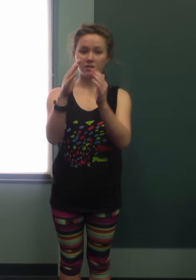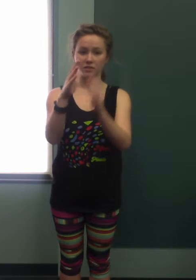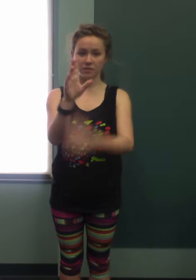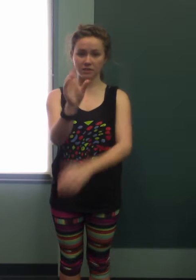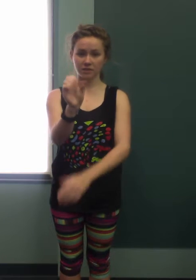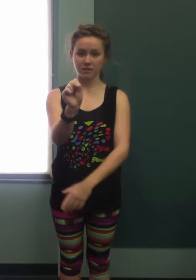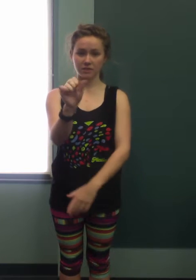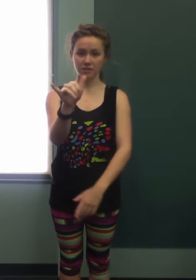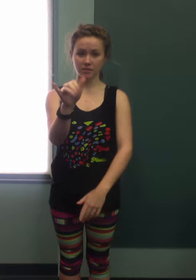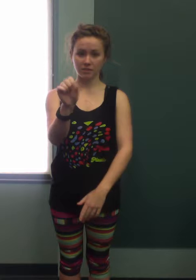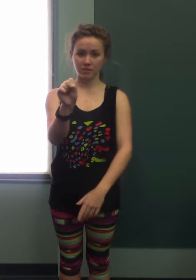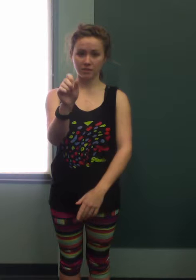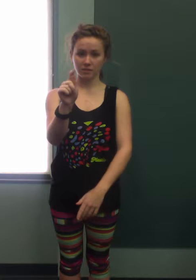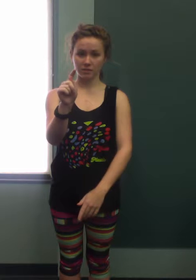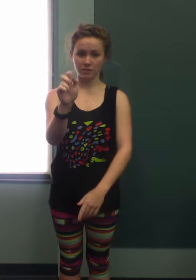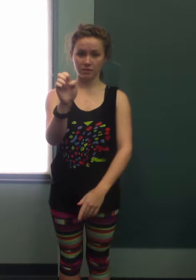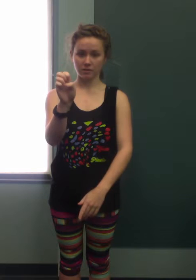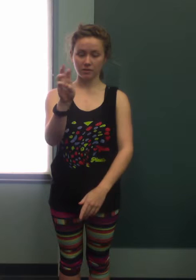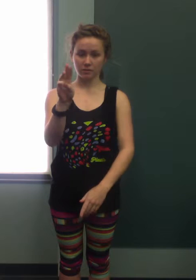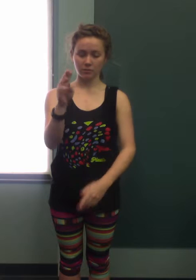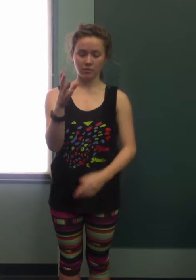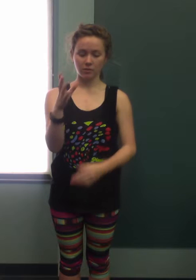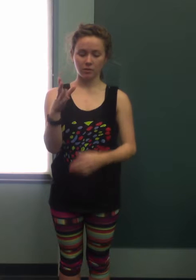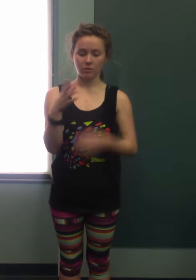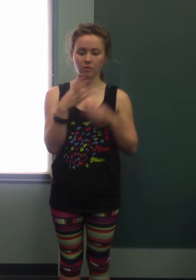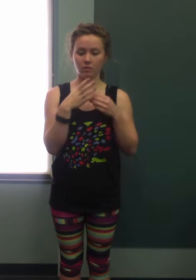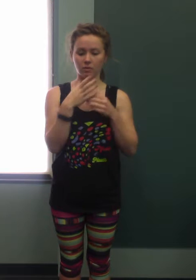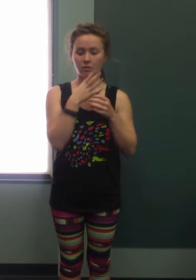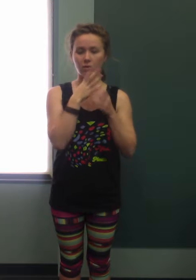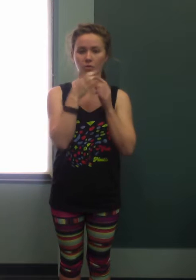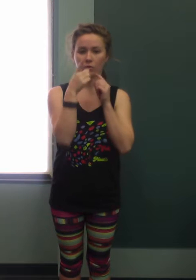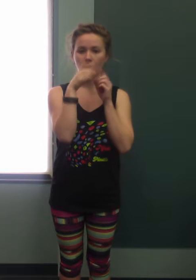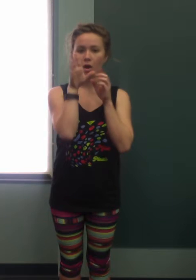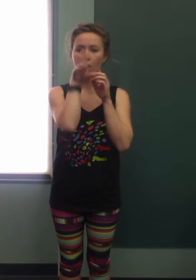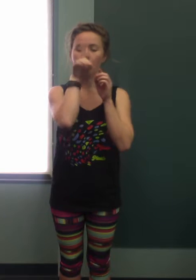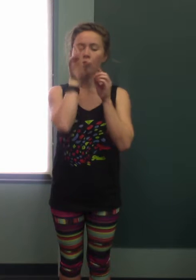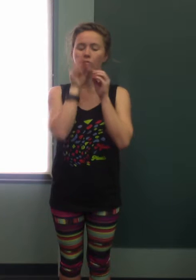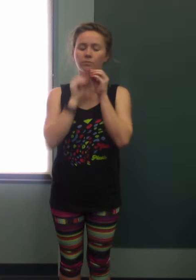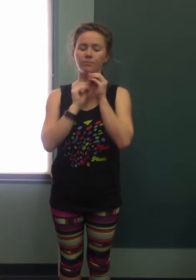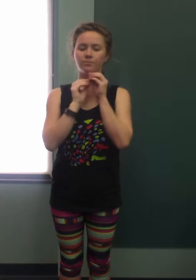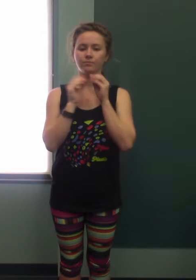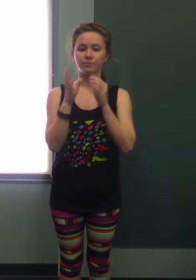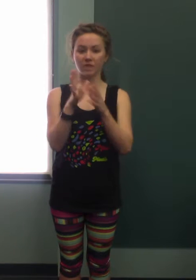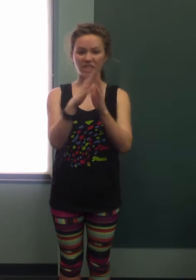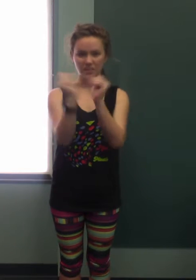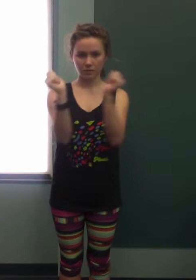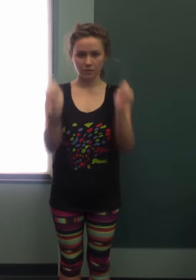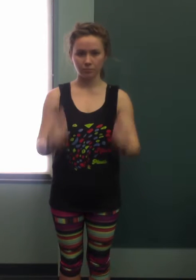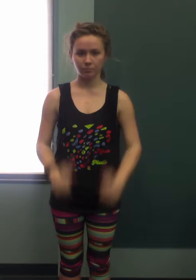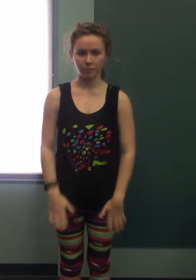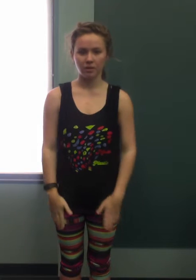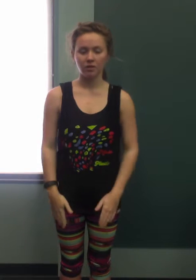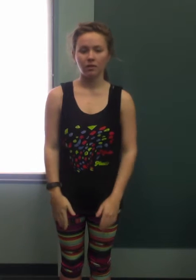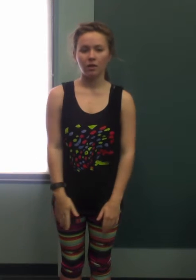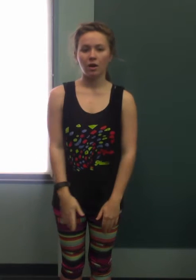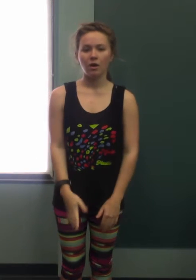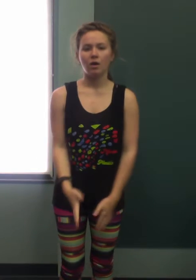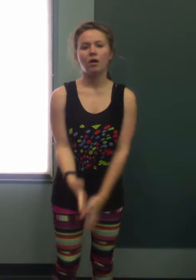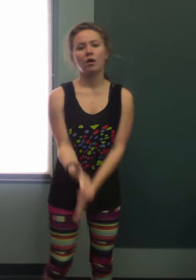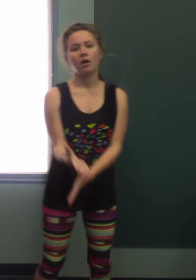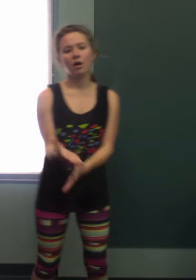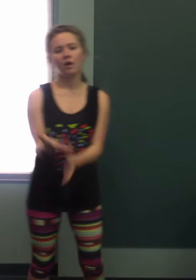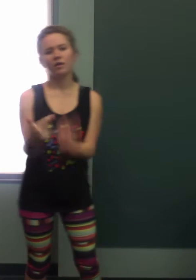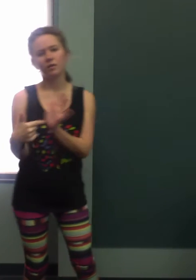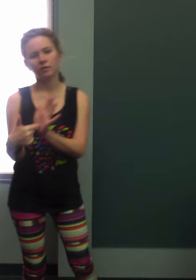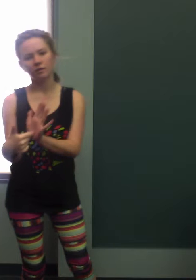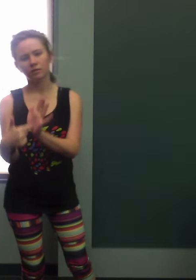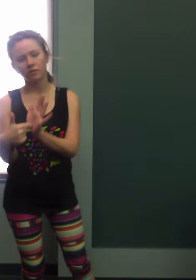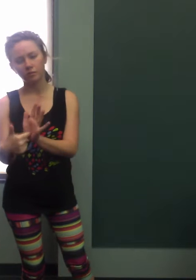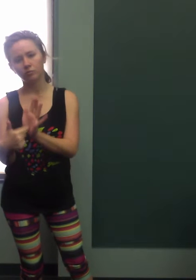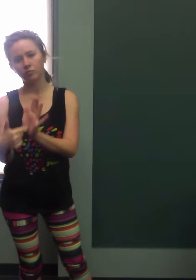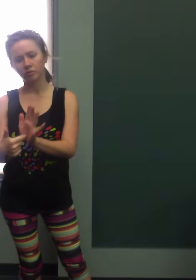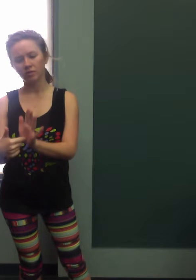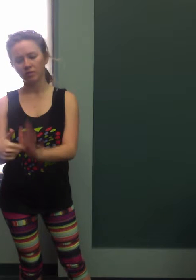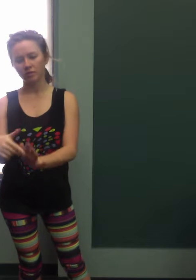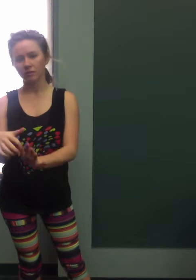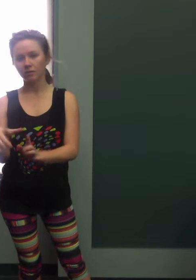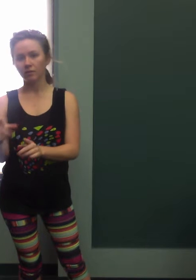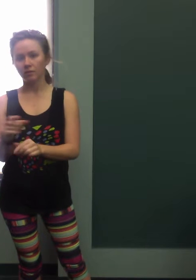so much fluid inside here. And so the flesh fly is an example of a fluid feeder, and it's kind of a unique way of feeding. We also have suspension